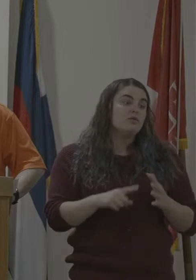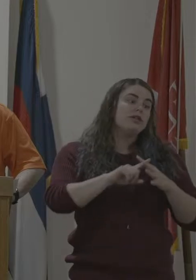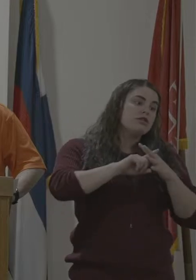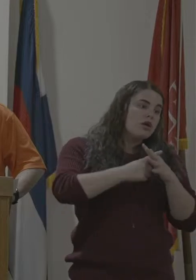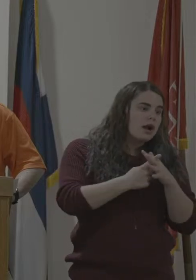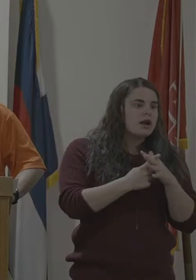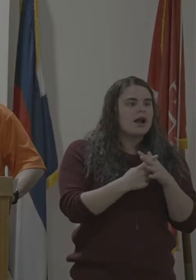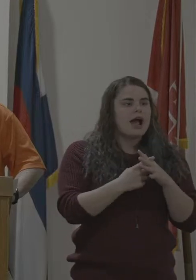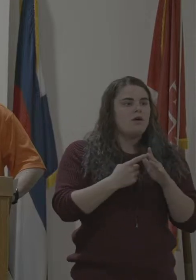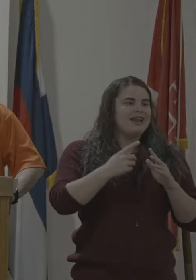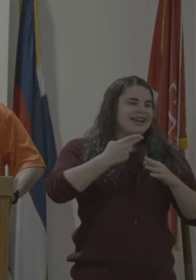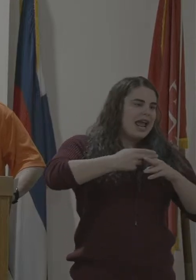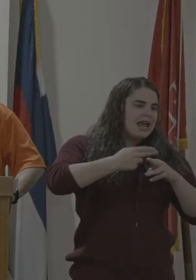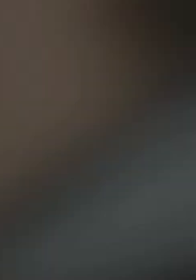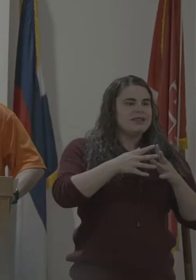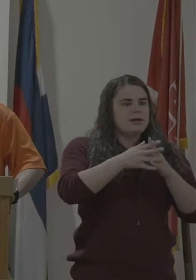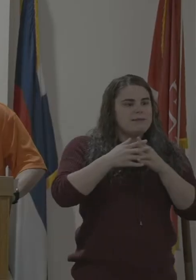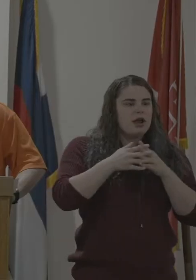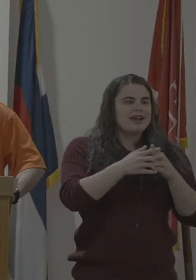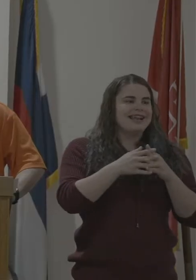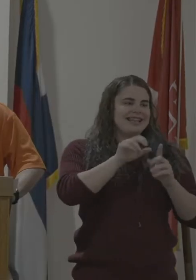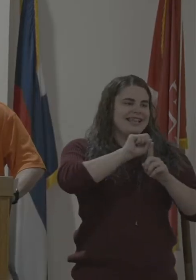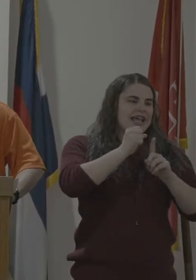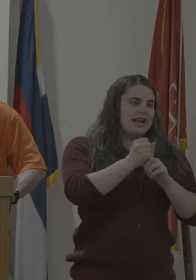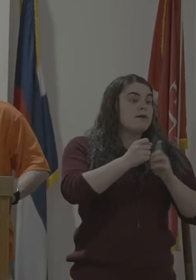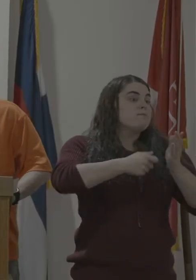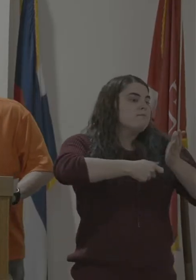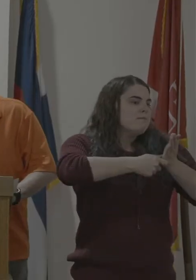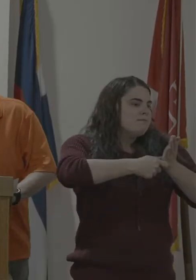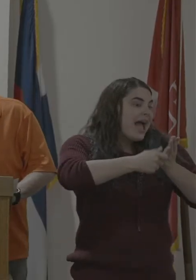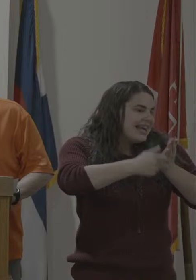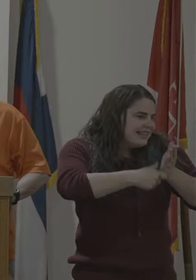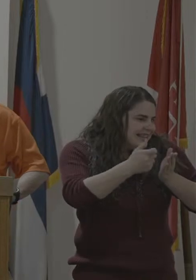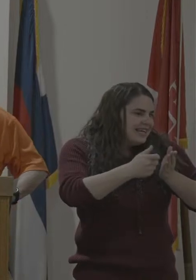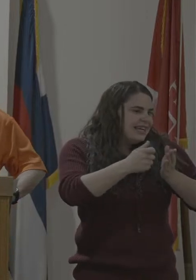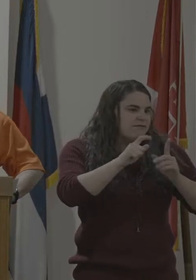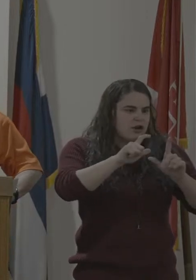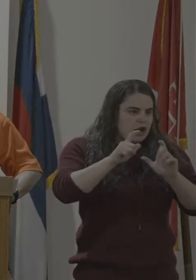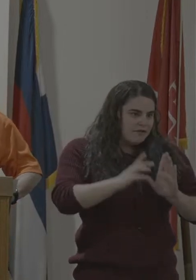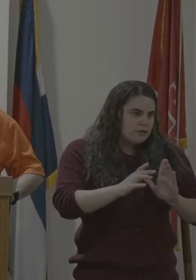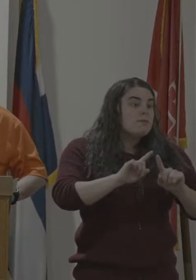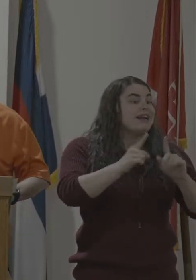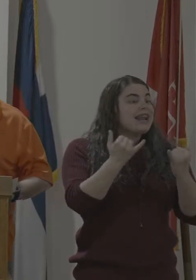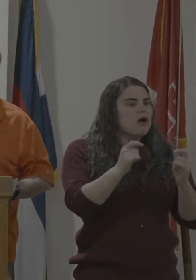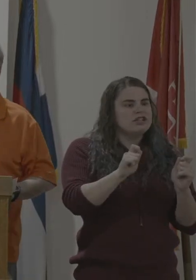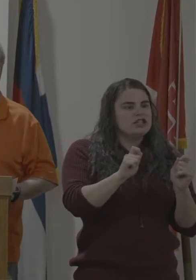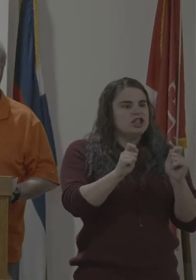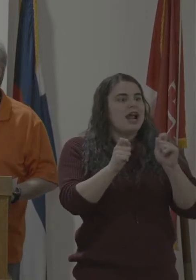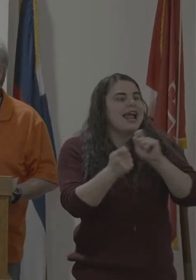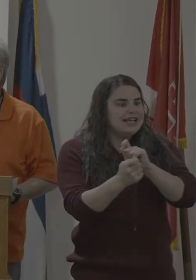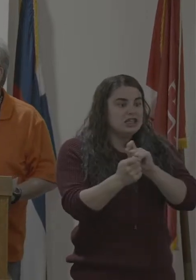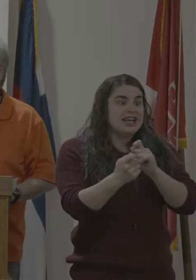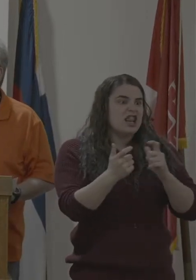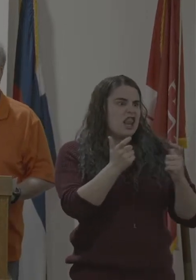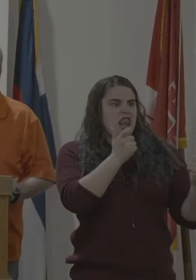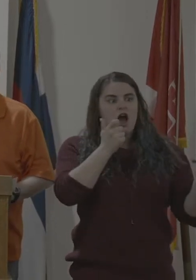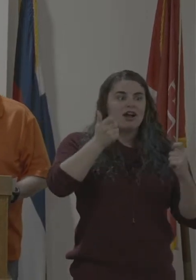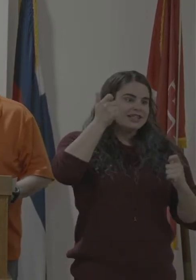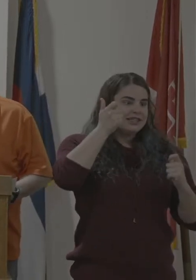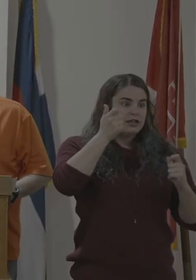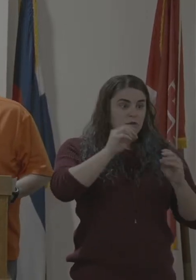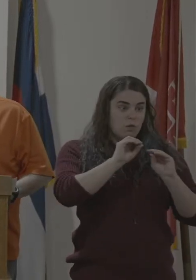of Magazine Photographers. It has morphed and is now the largest organization in the States